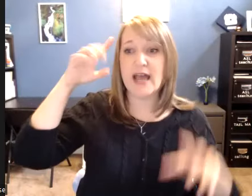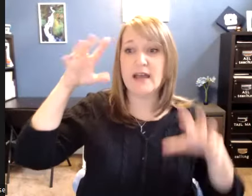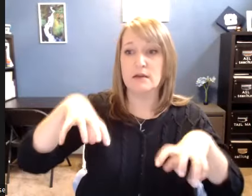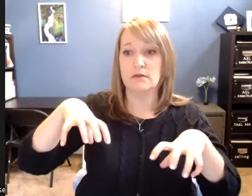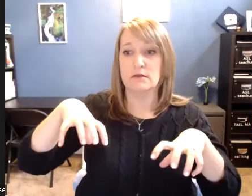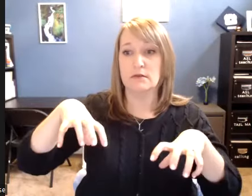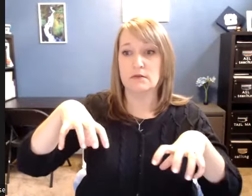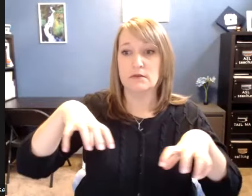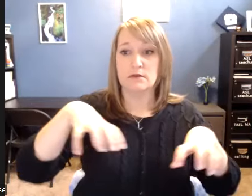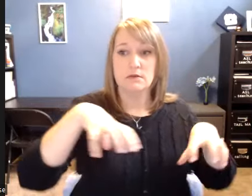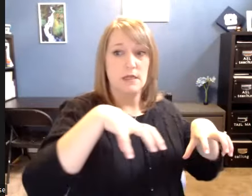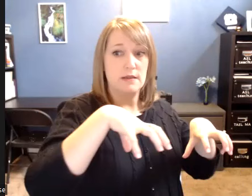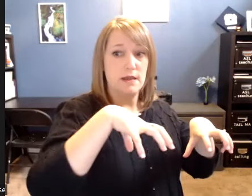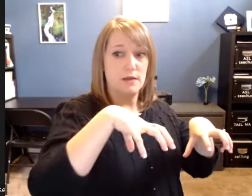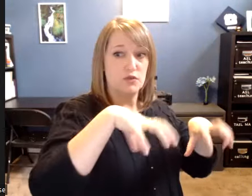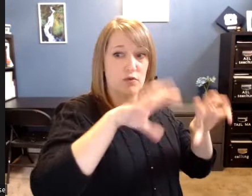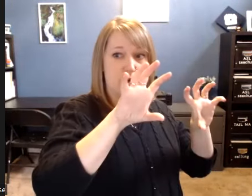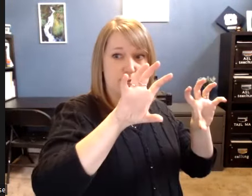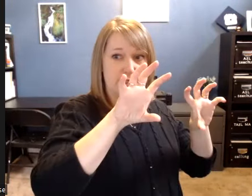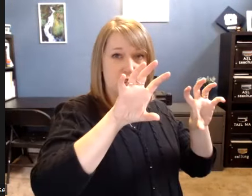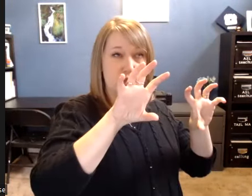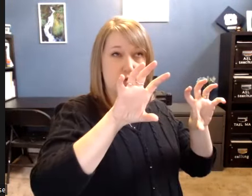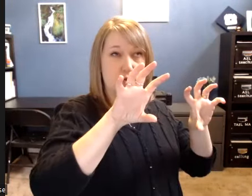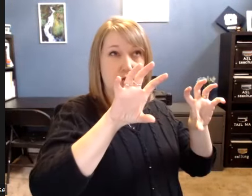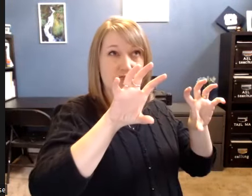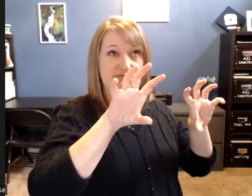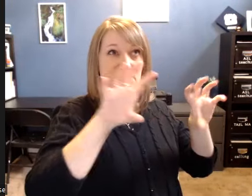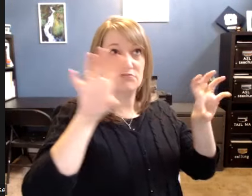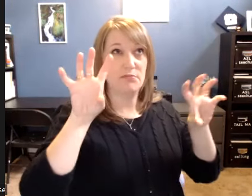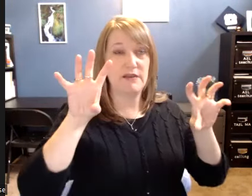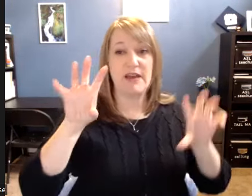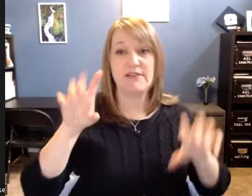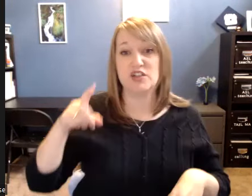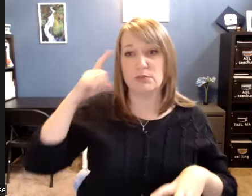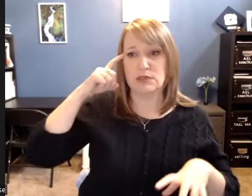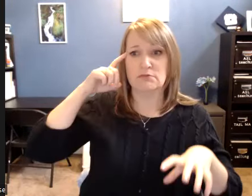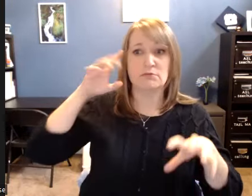forehead and then drop like two bent five handshakes.